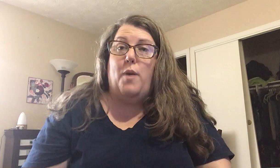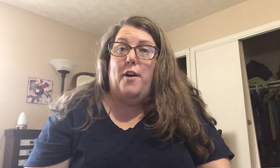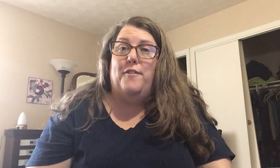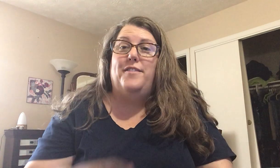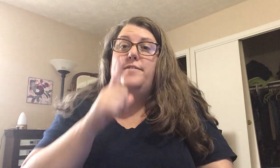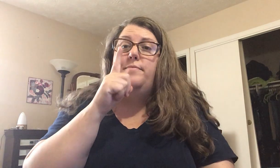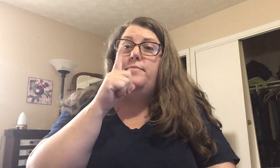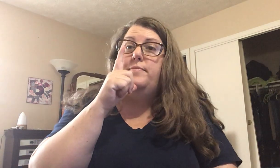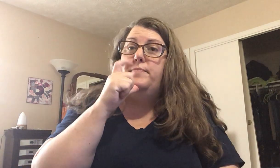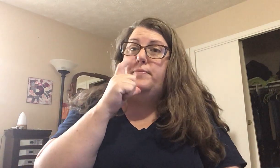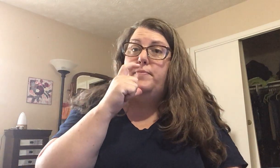12.